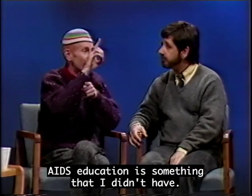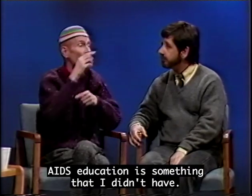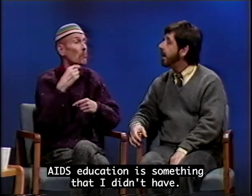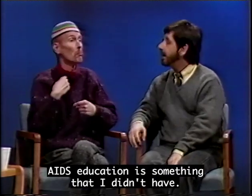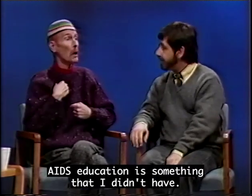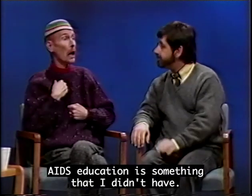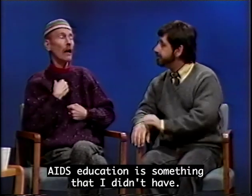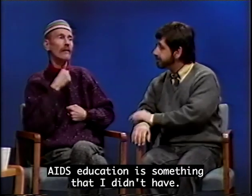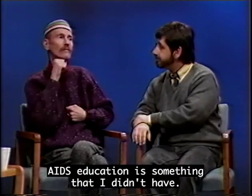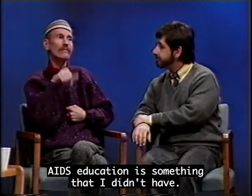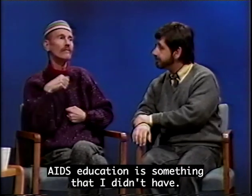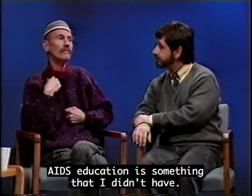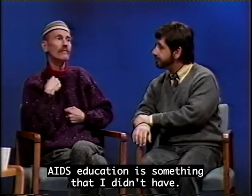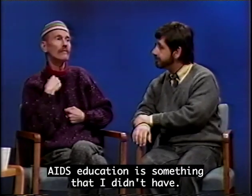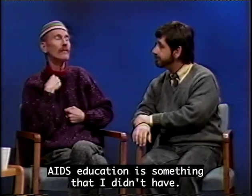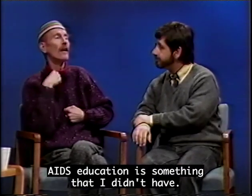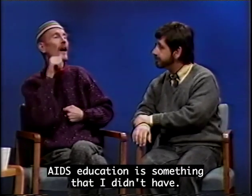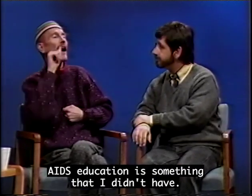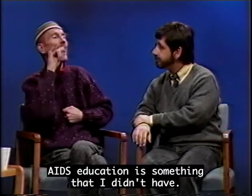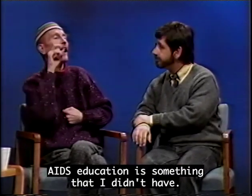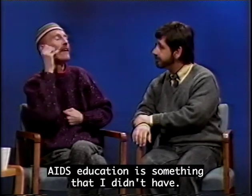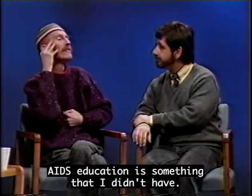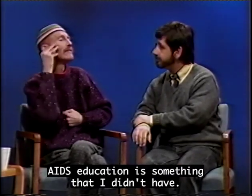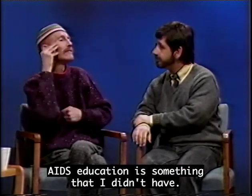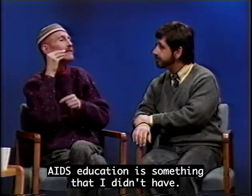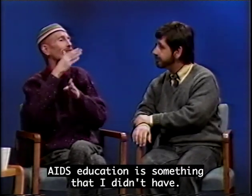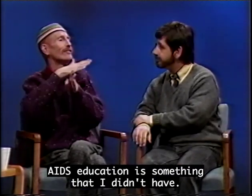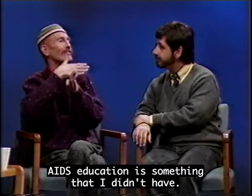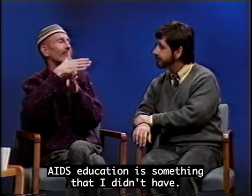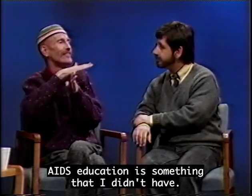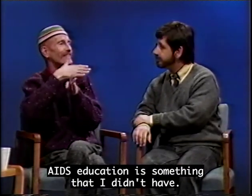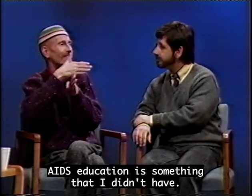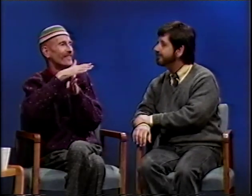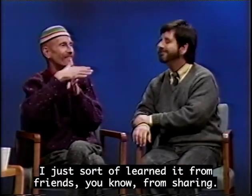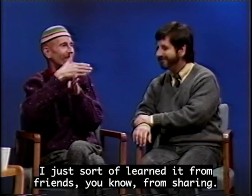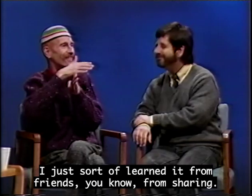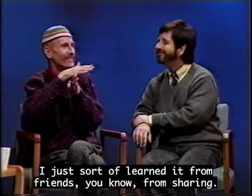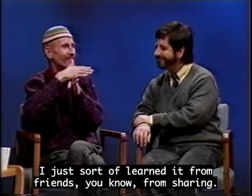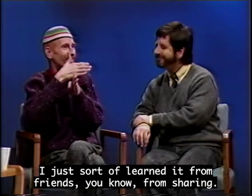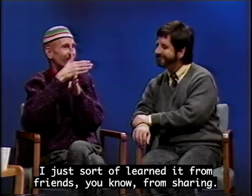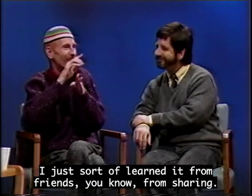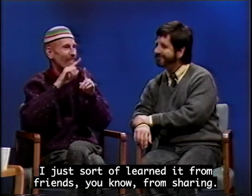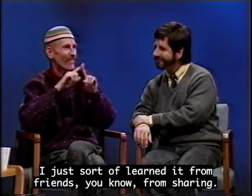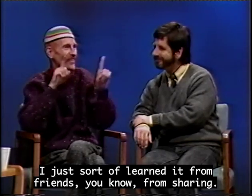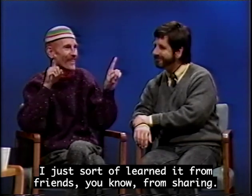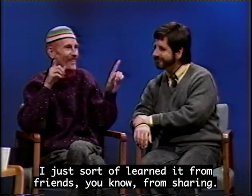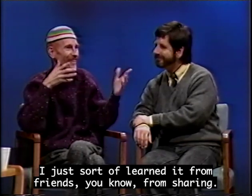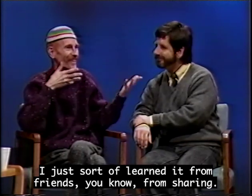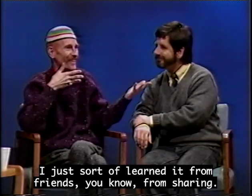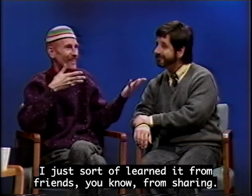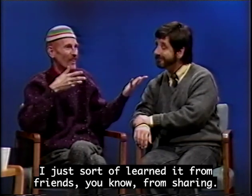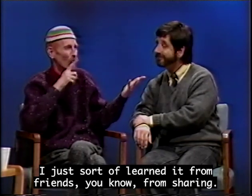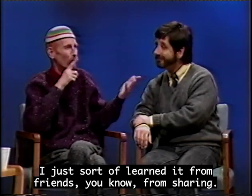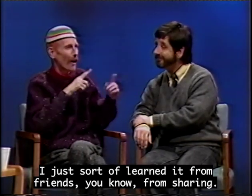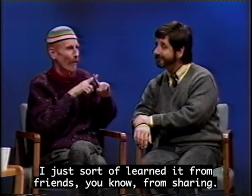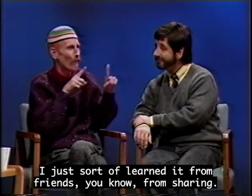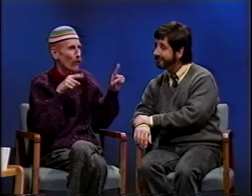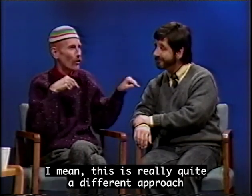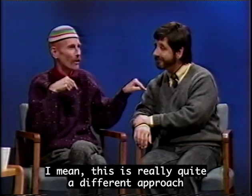education is something that I didn't have. I just sort of learned it from friends, you know, from sharing. I mean,